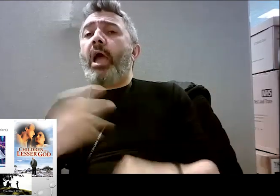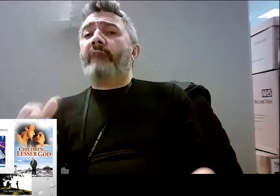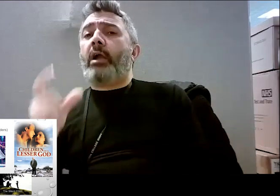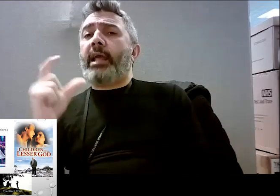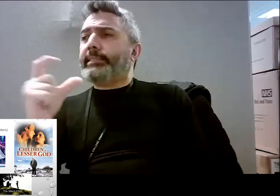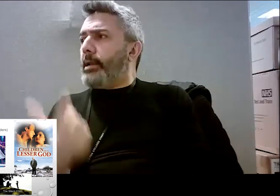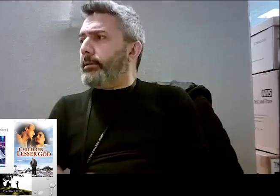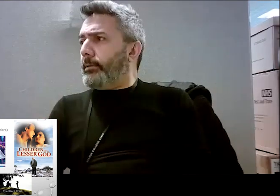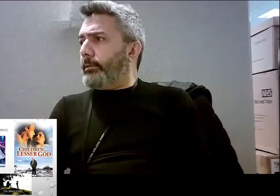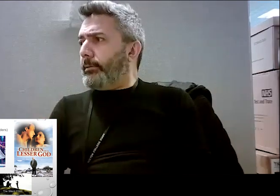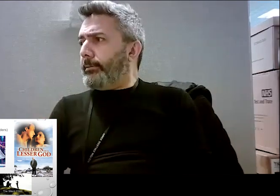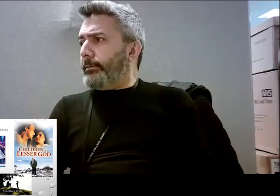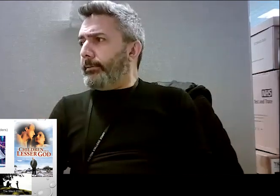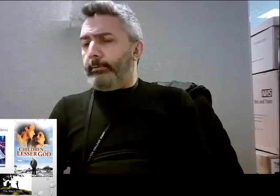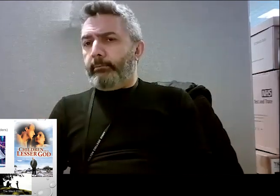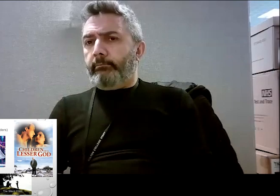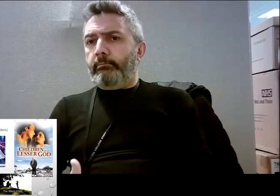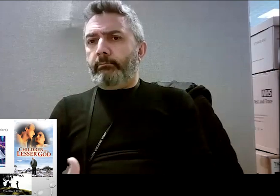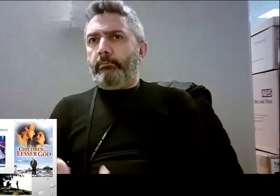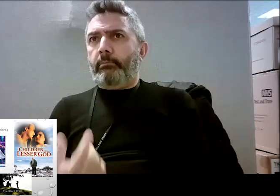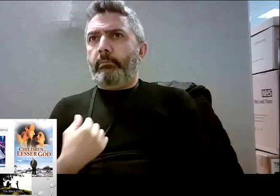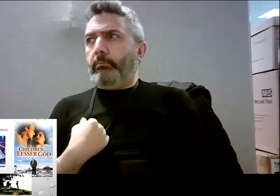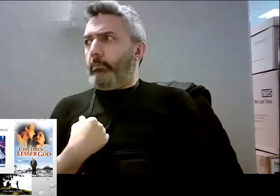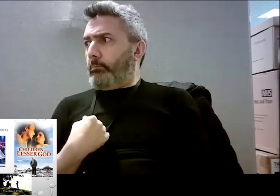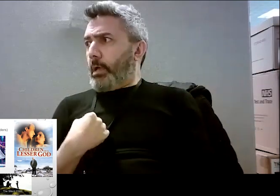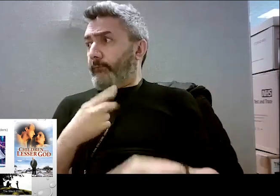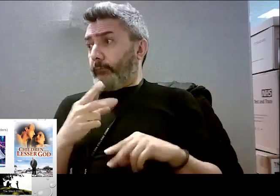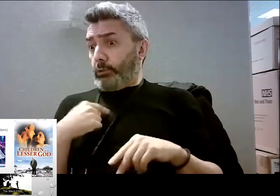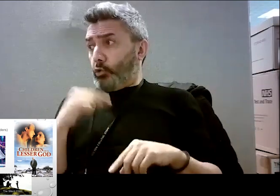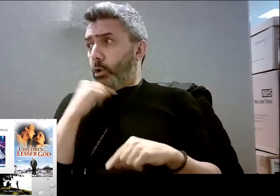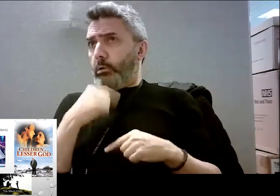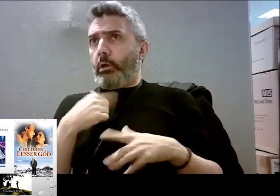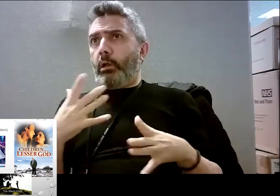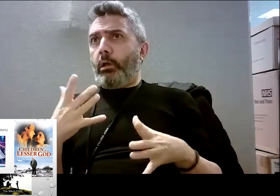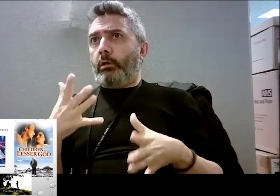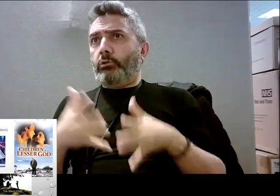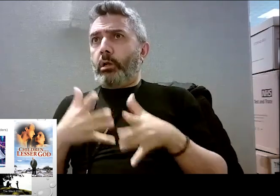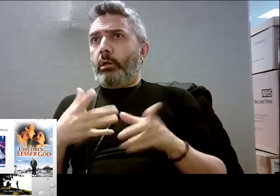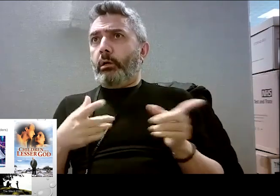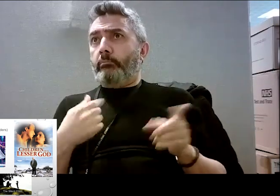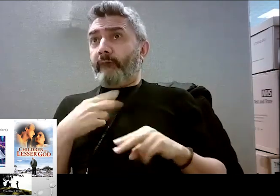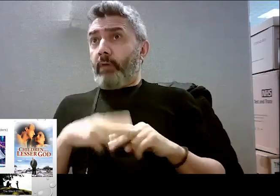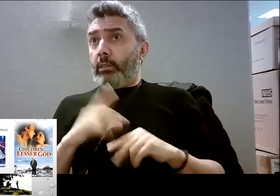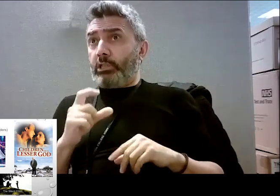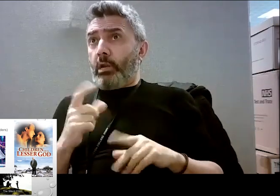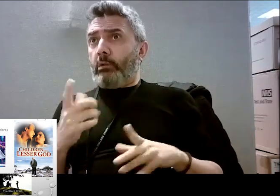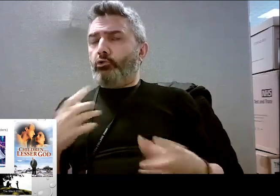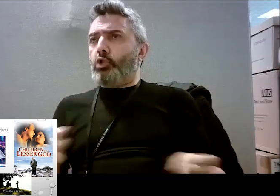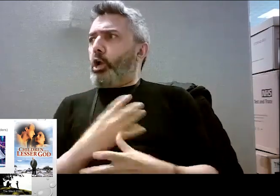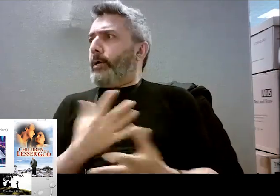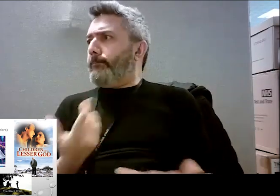was very straight. Says, "Oh, your father's got cancer." So the son now has got to think,